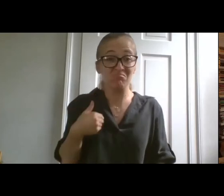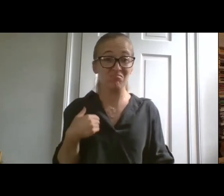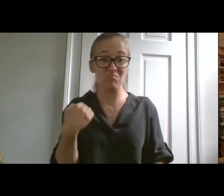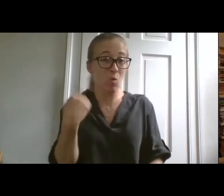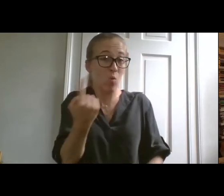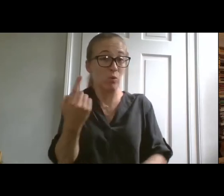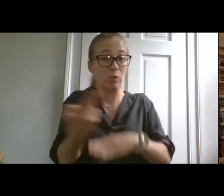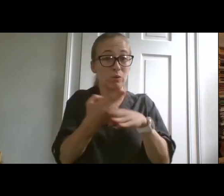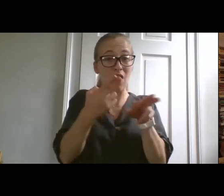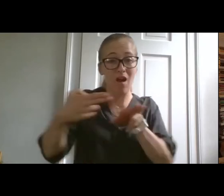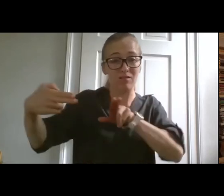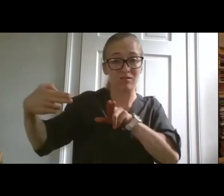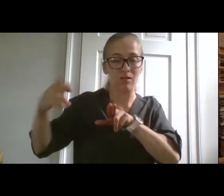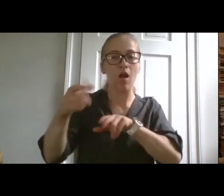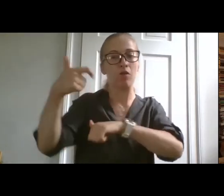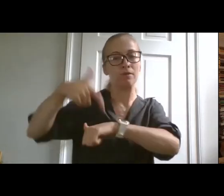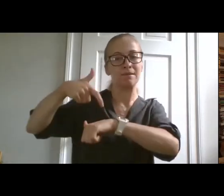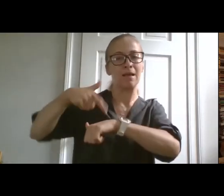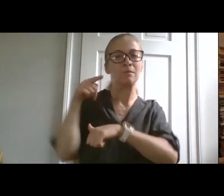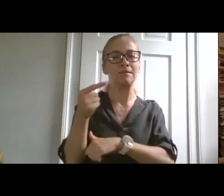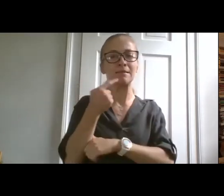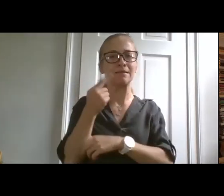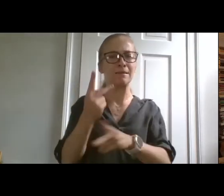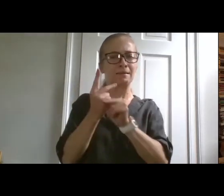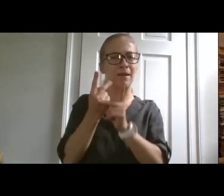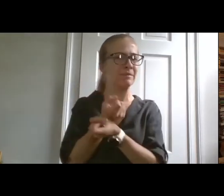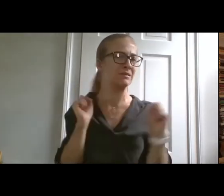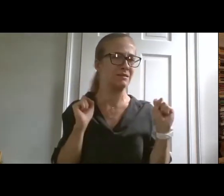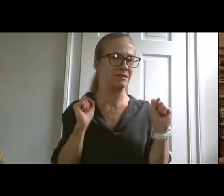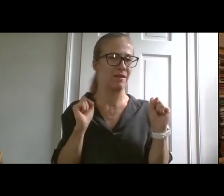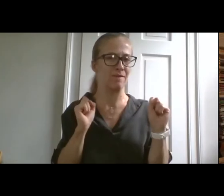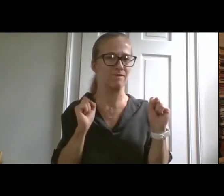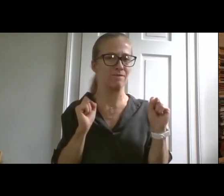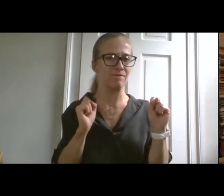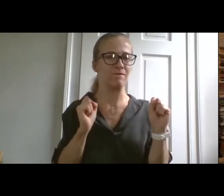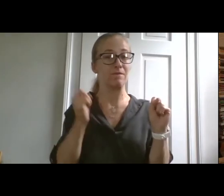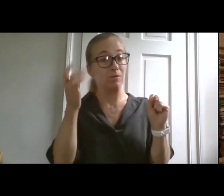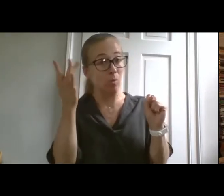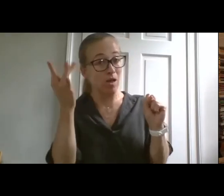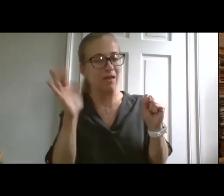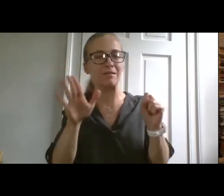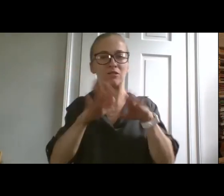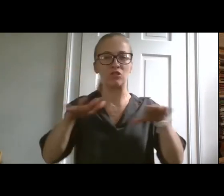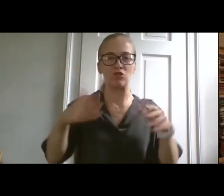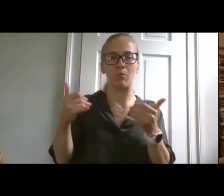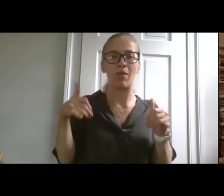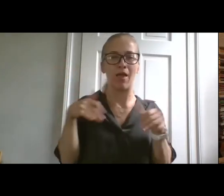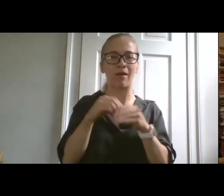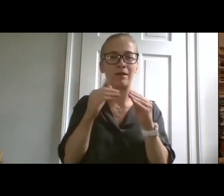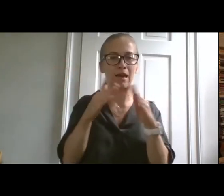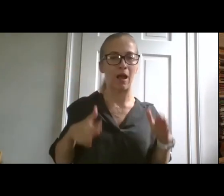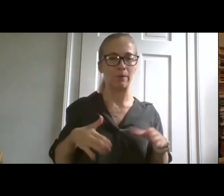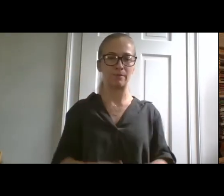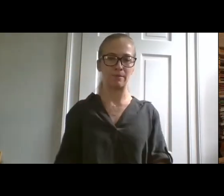season. At other times, he claimed it was kept safe on account of his children playing about the house.